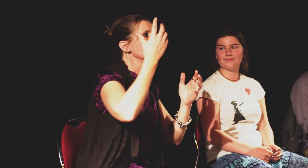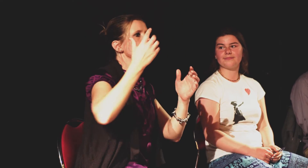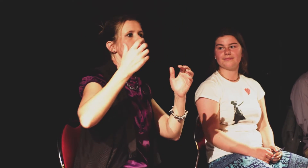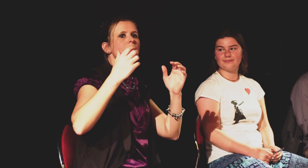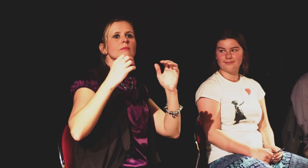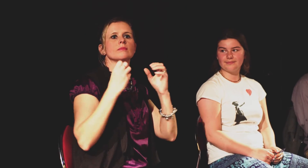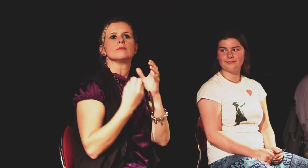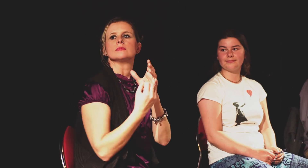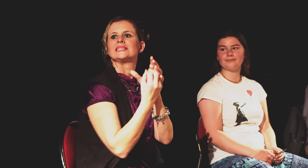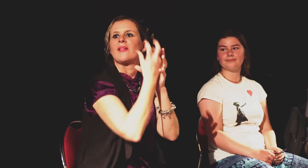capable.